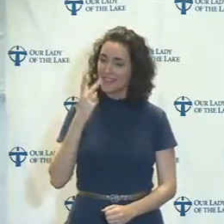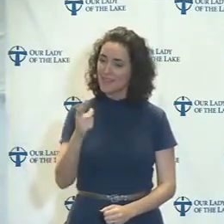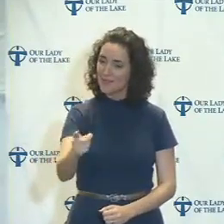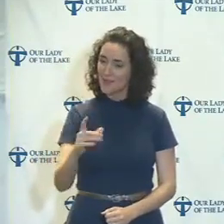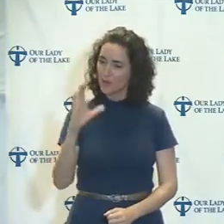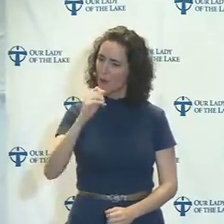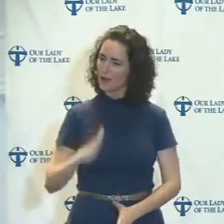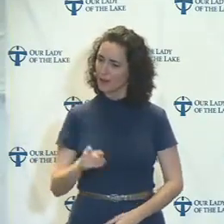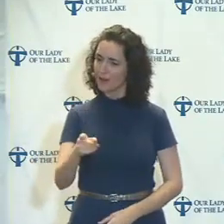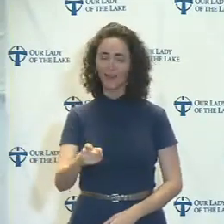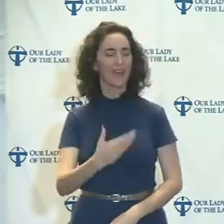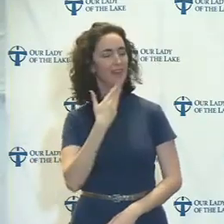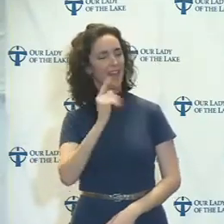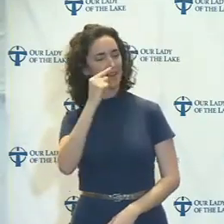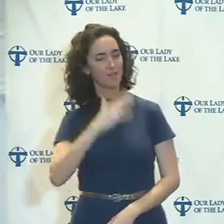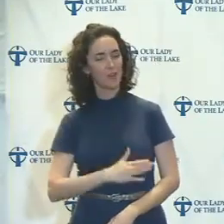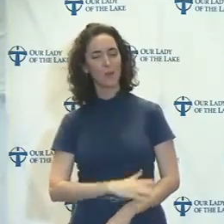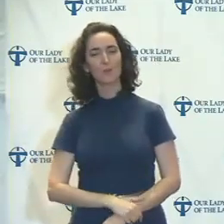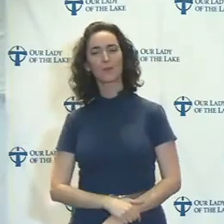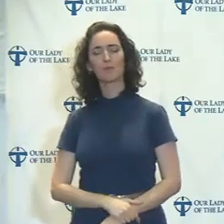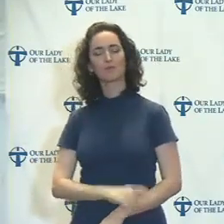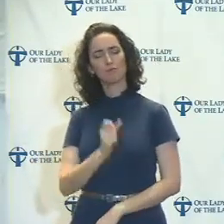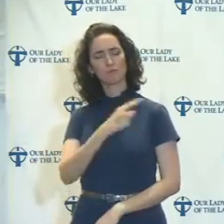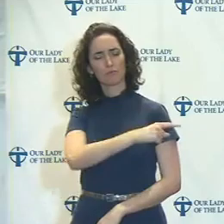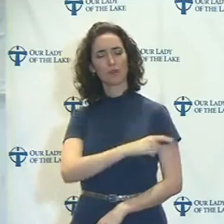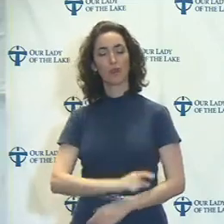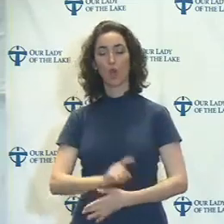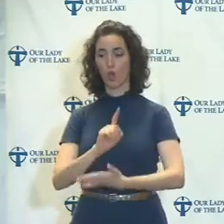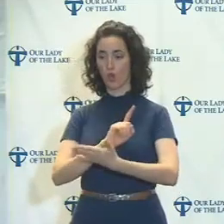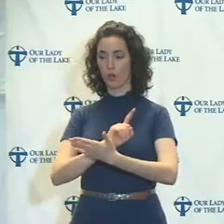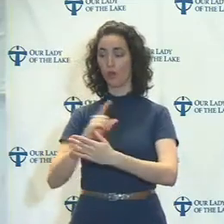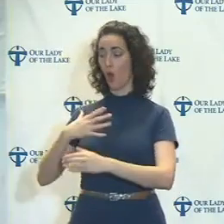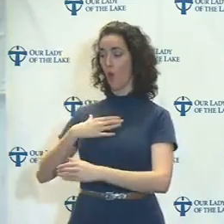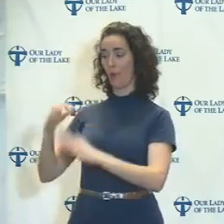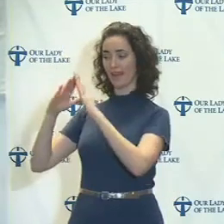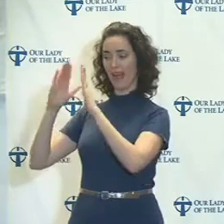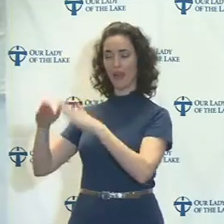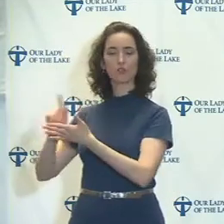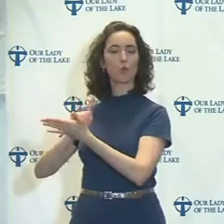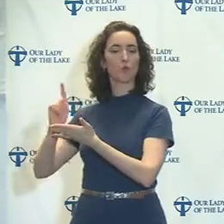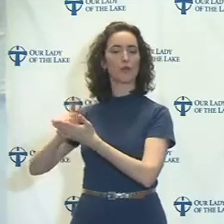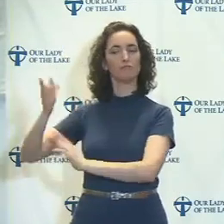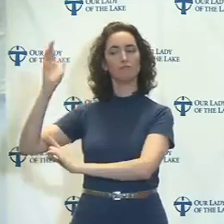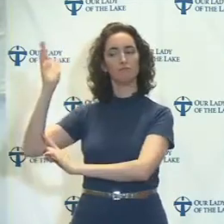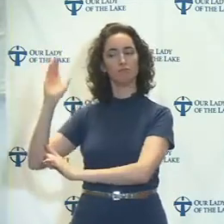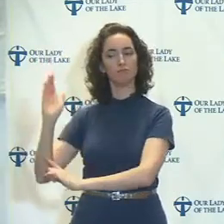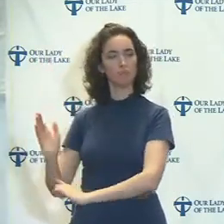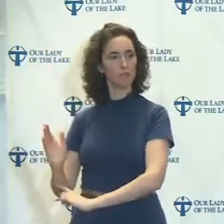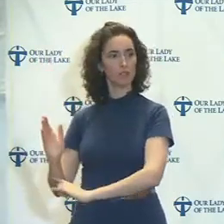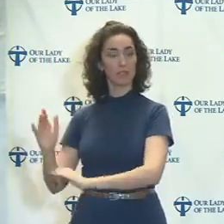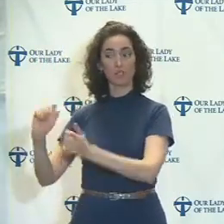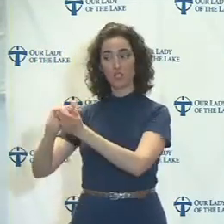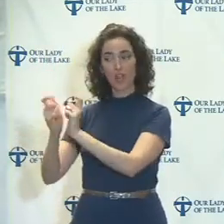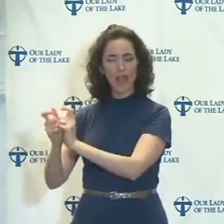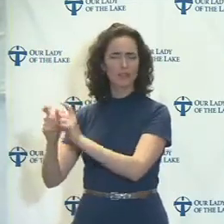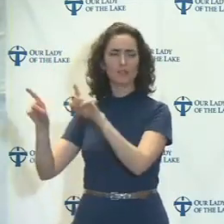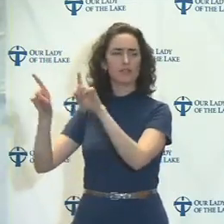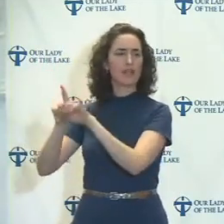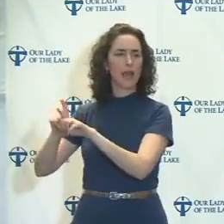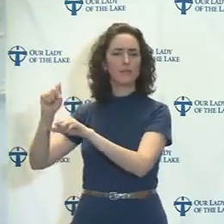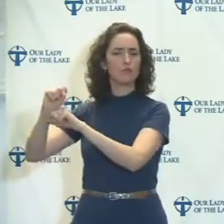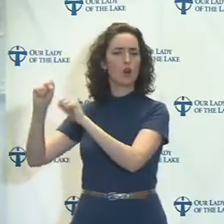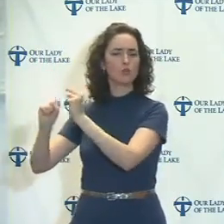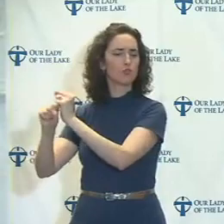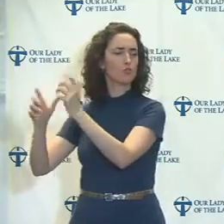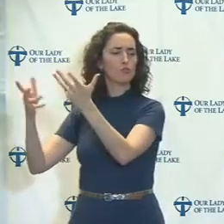you, Governor. Governor, how have you found that the weekly briefings of the White House have changed, or is it still the same infrastructure? Yeah. How is that different